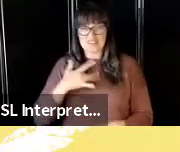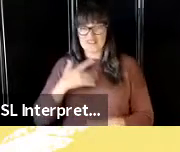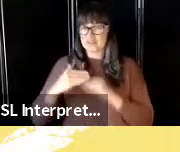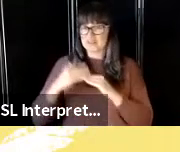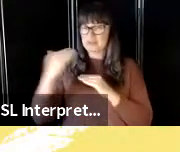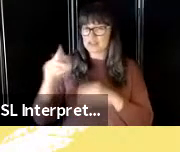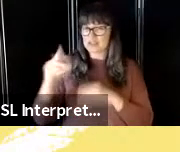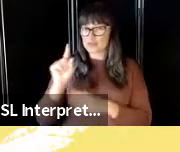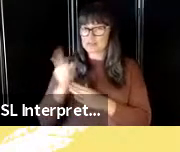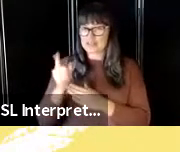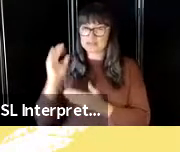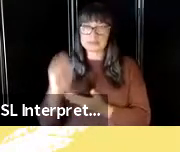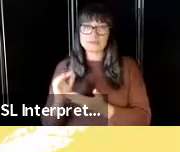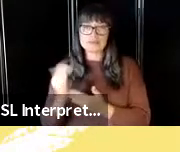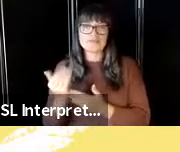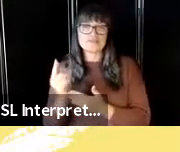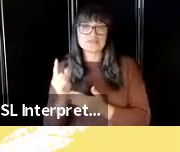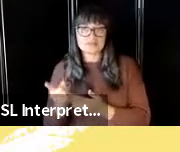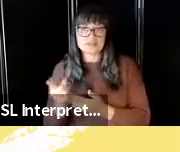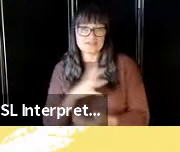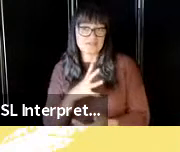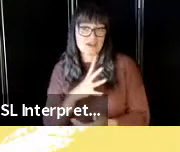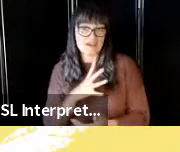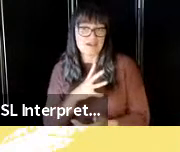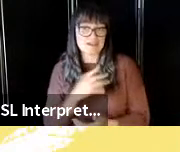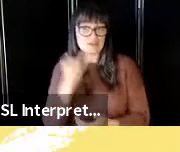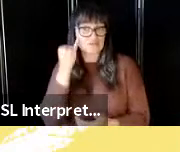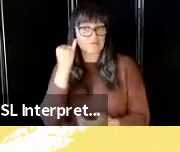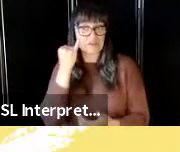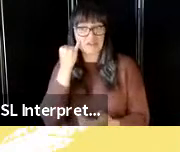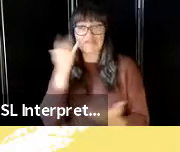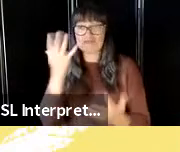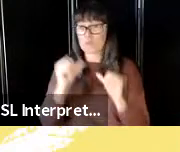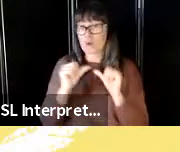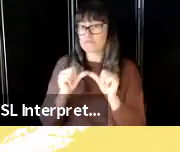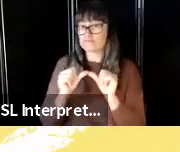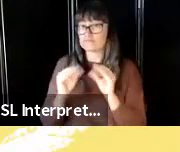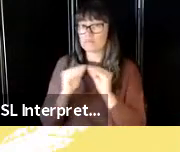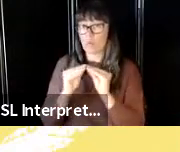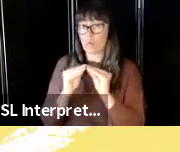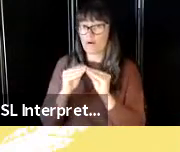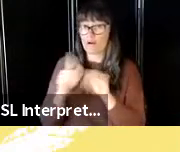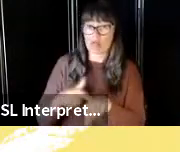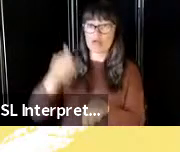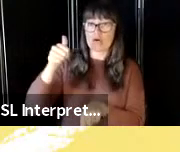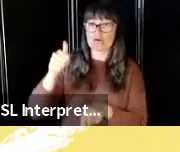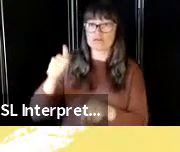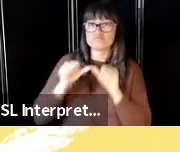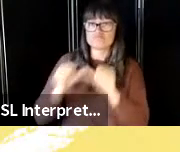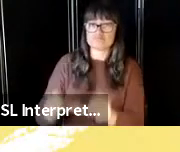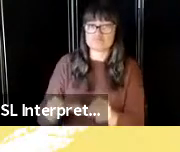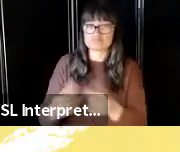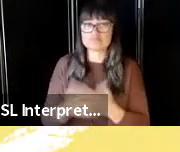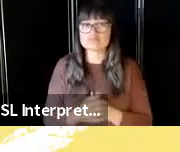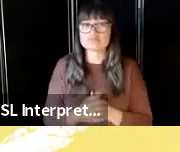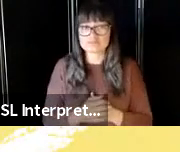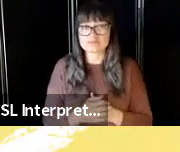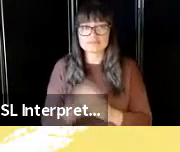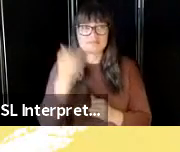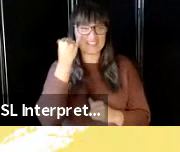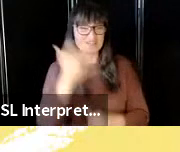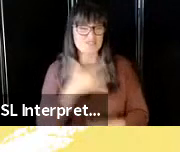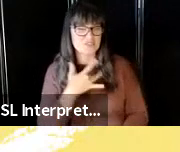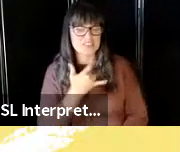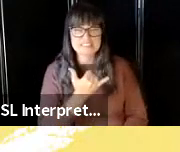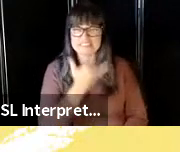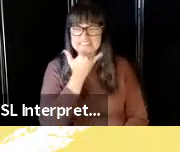you move it down to 15. If you still feel good and warm and you can vocalize longer, then keep going. If you feel like something is a little wrong